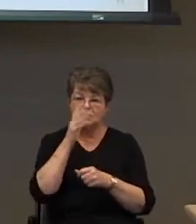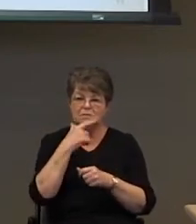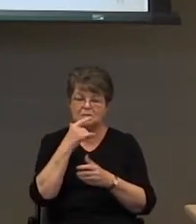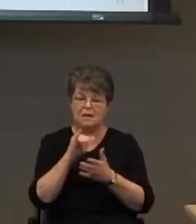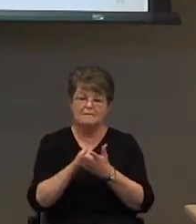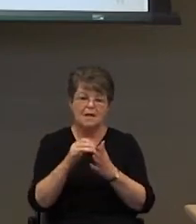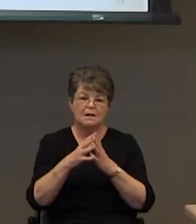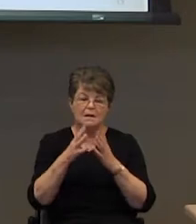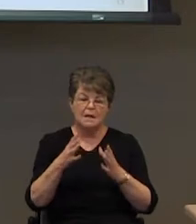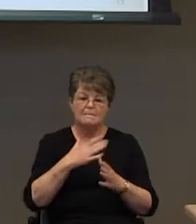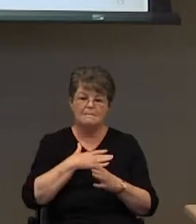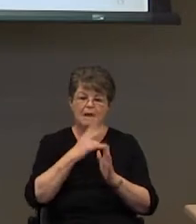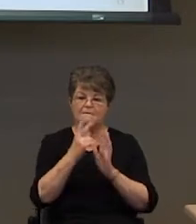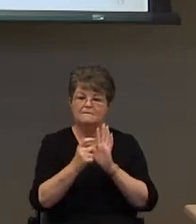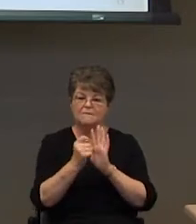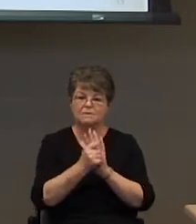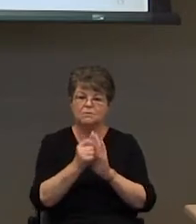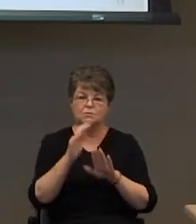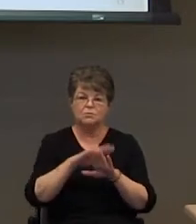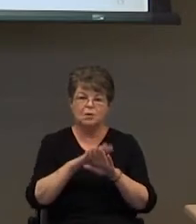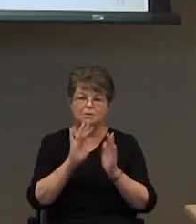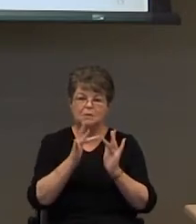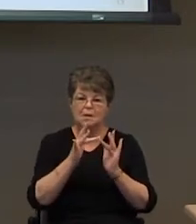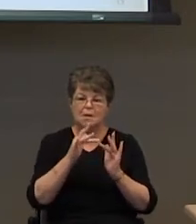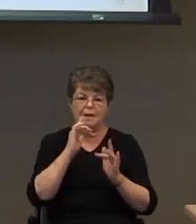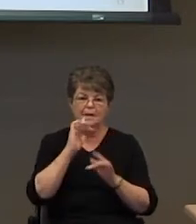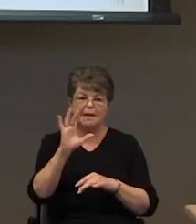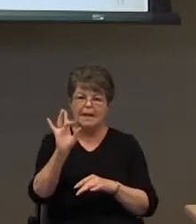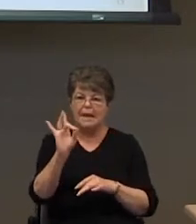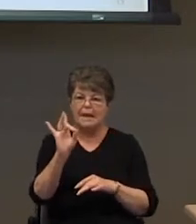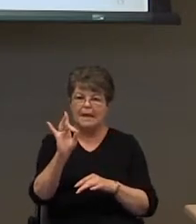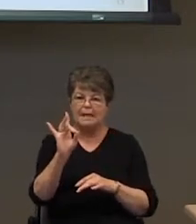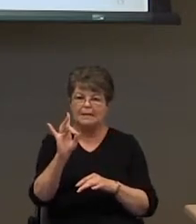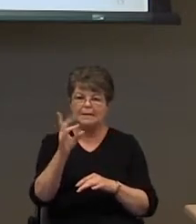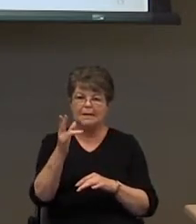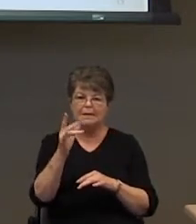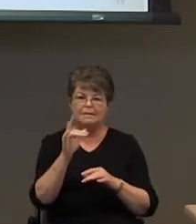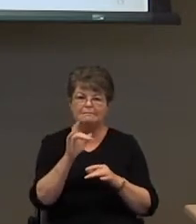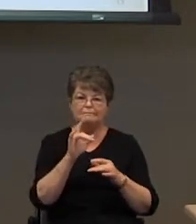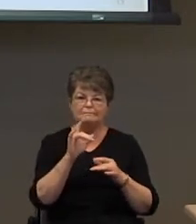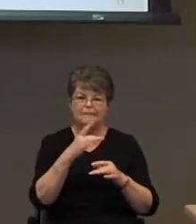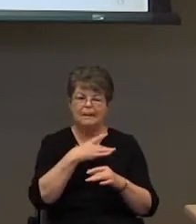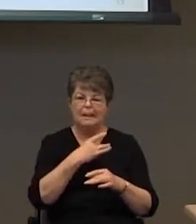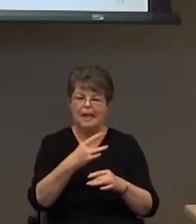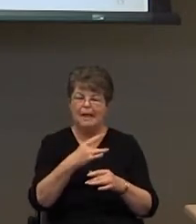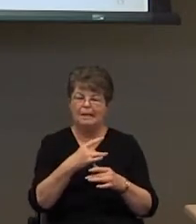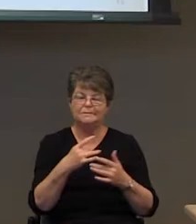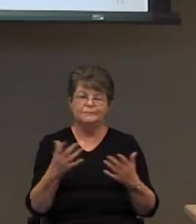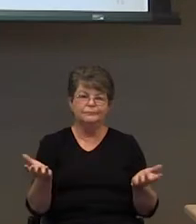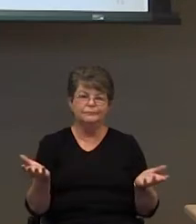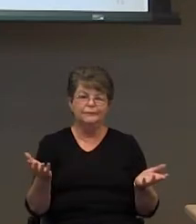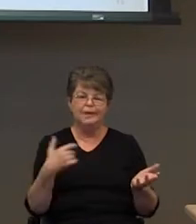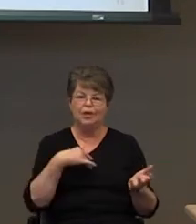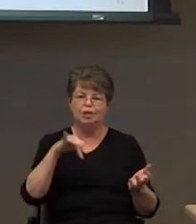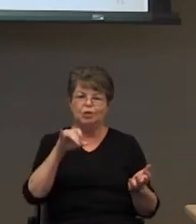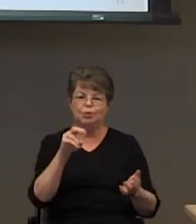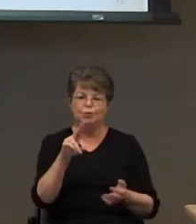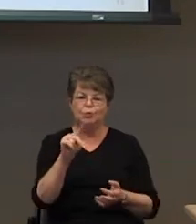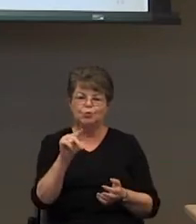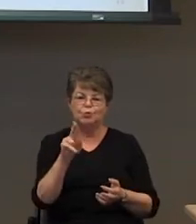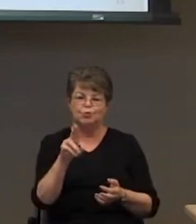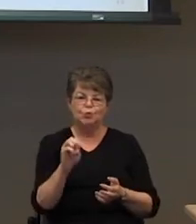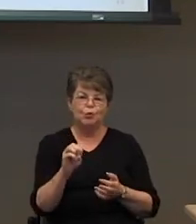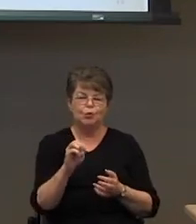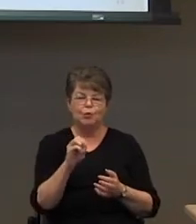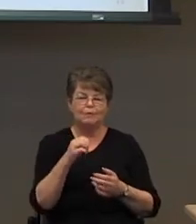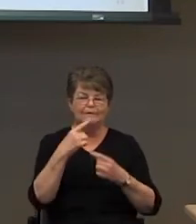my video's online, I think it's got what, like 8 hits? I'm like a YouTube sensation now. is you can go back and hear what we